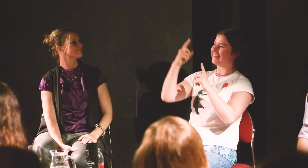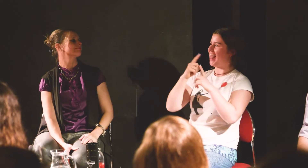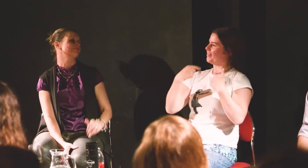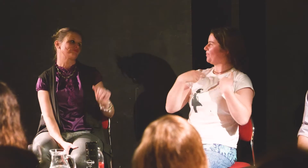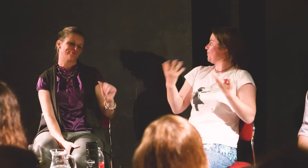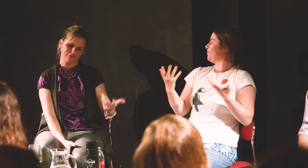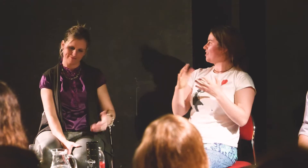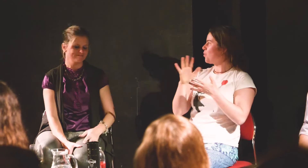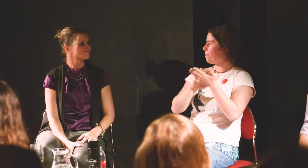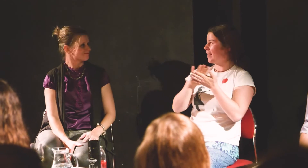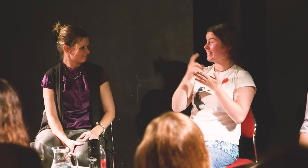world, we